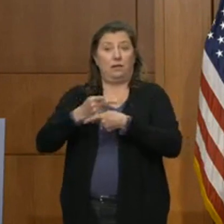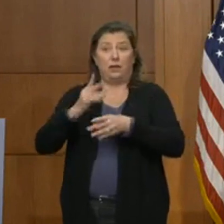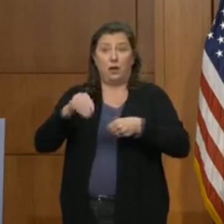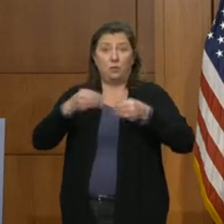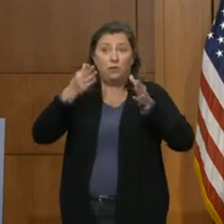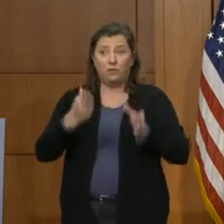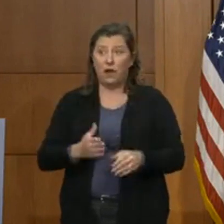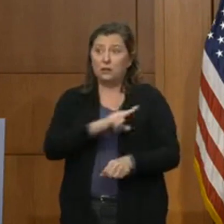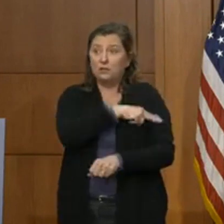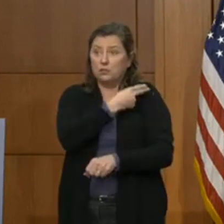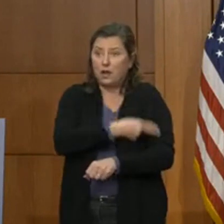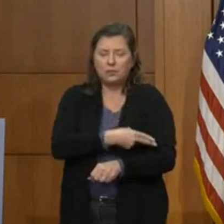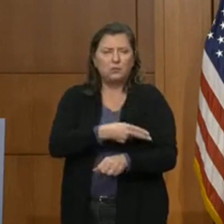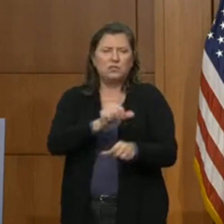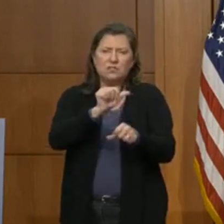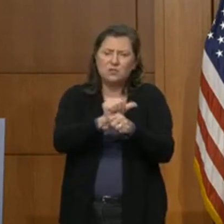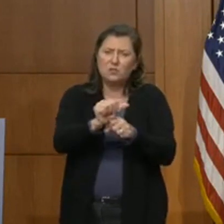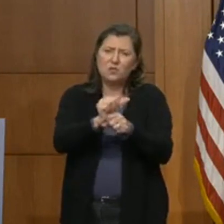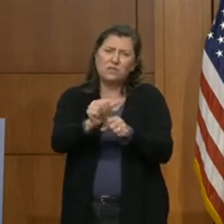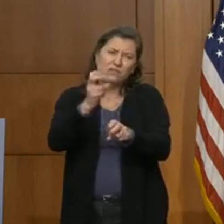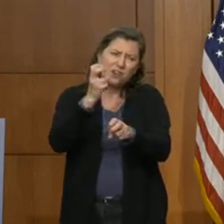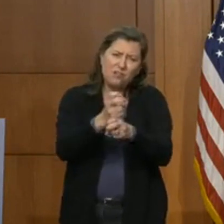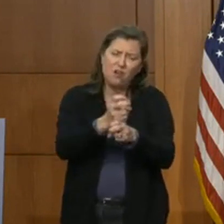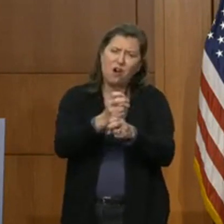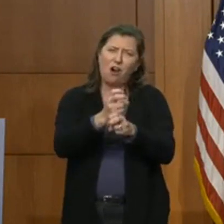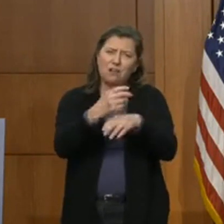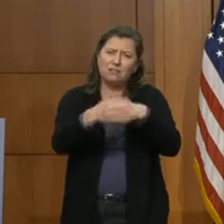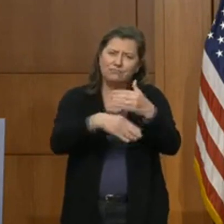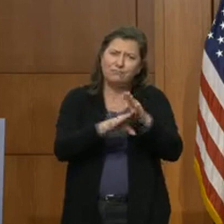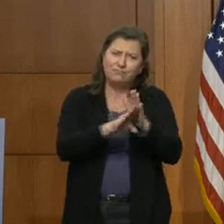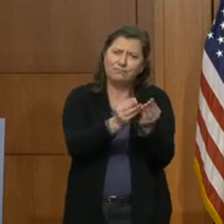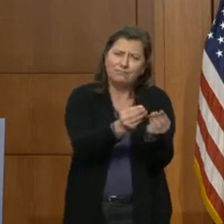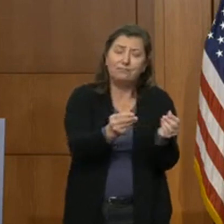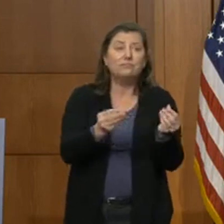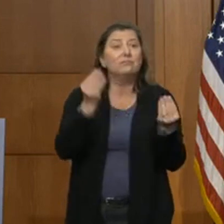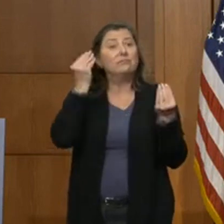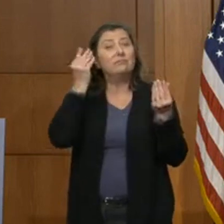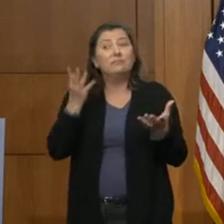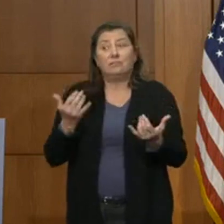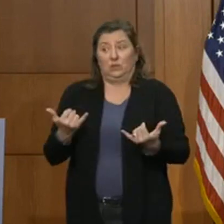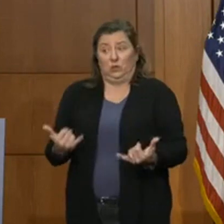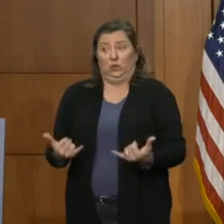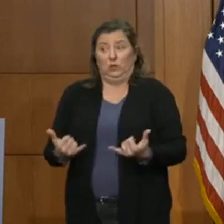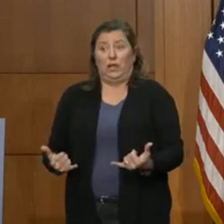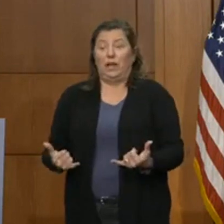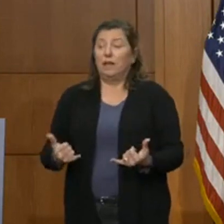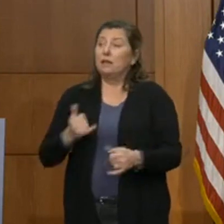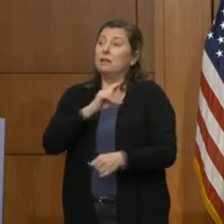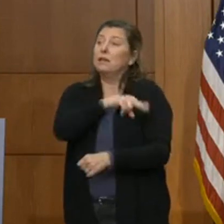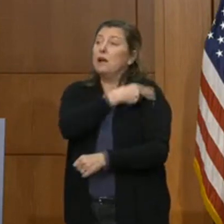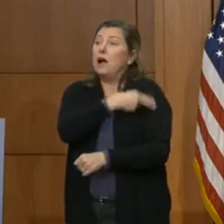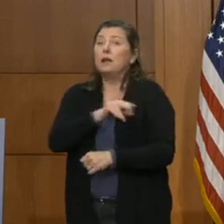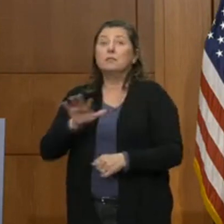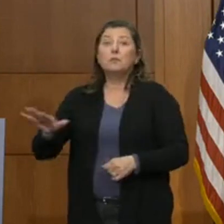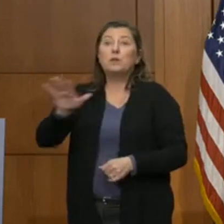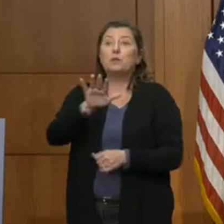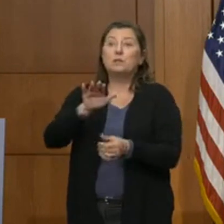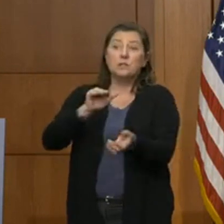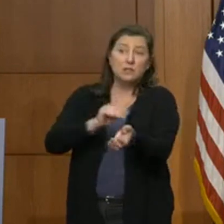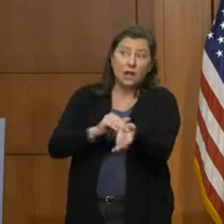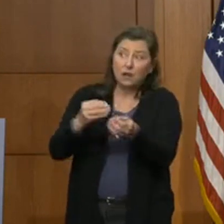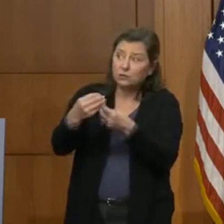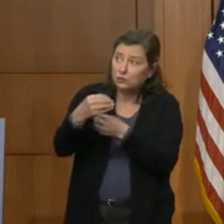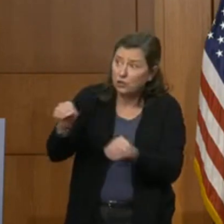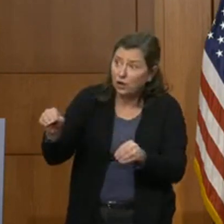our hospitals. And I just wanted to let you know today that hospitals, that doctors'